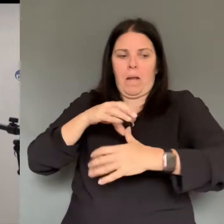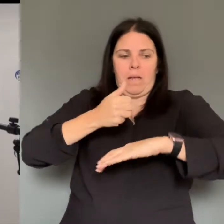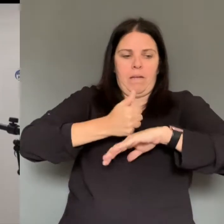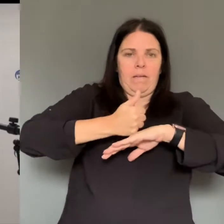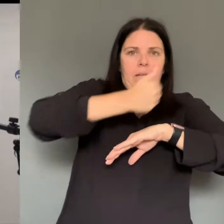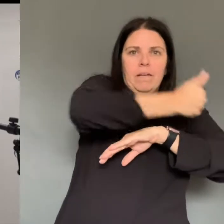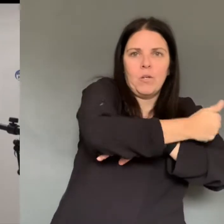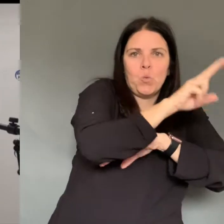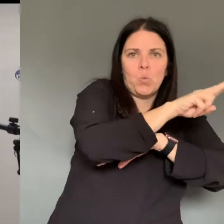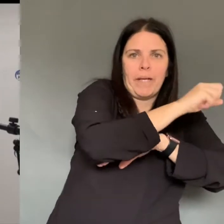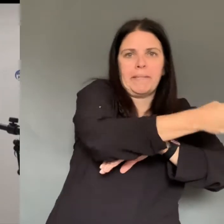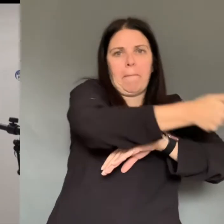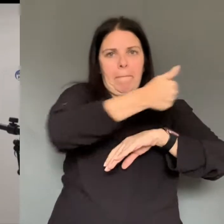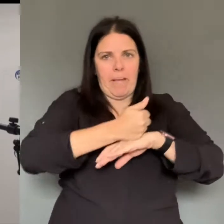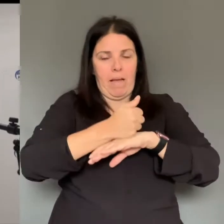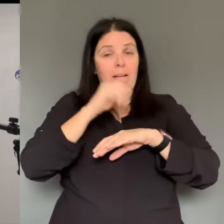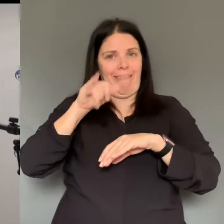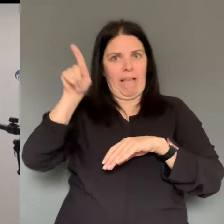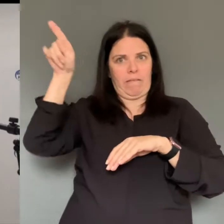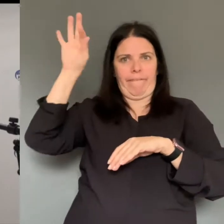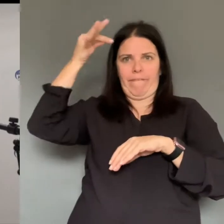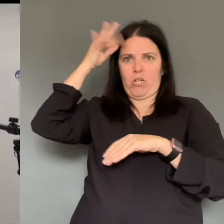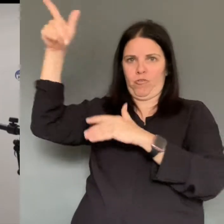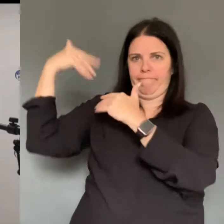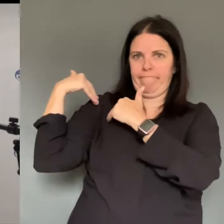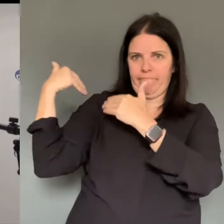crossing border or they're not traveling frequently.